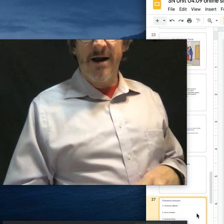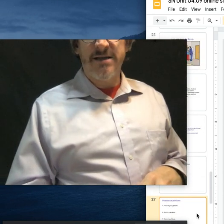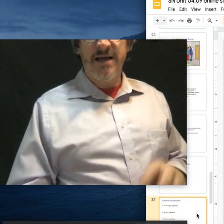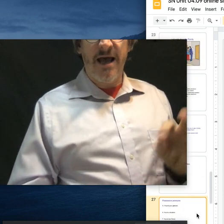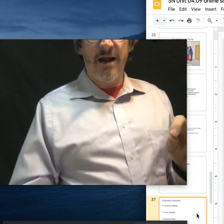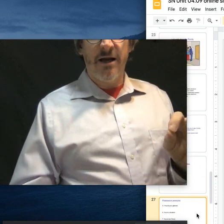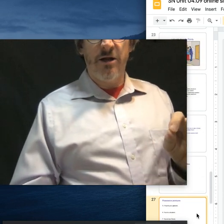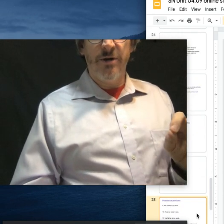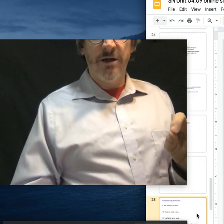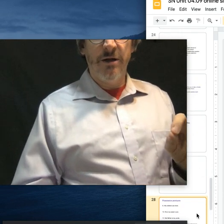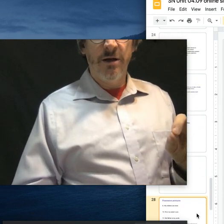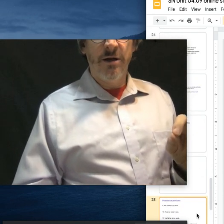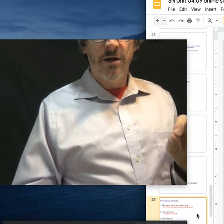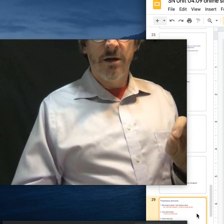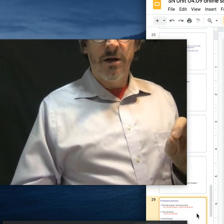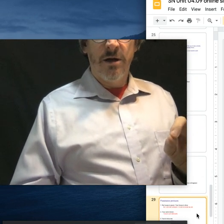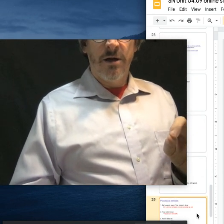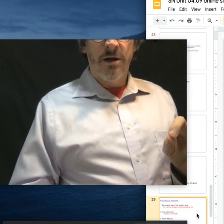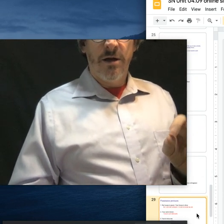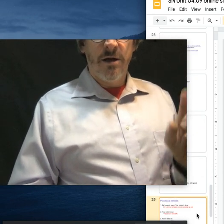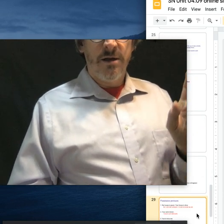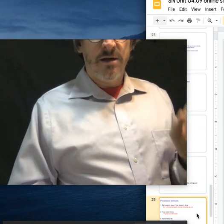things to practice, and I included